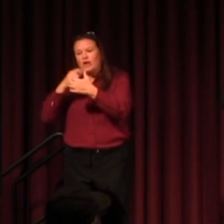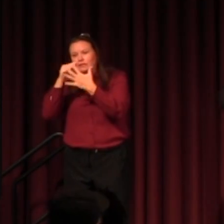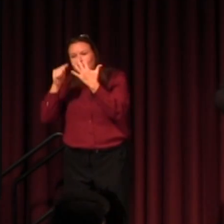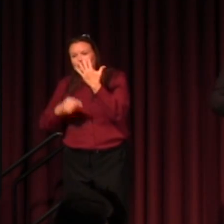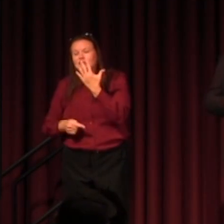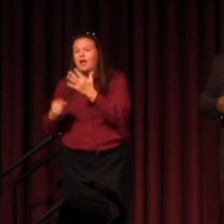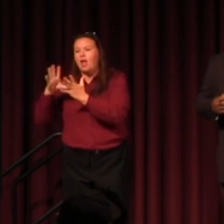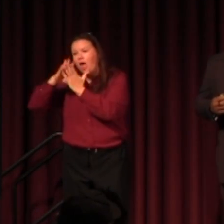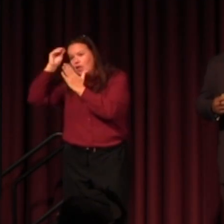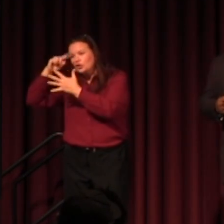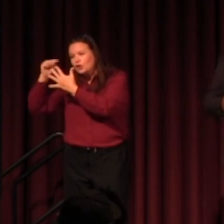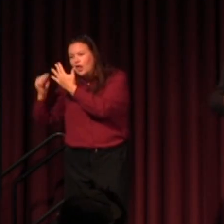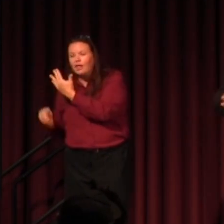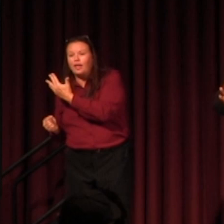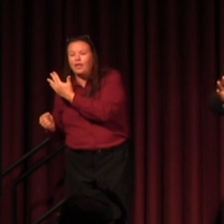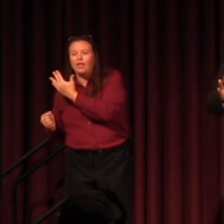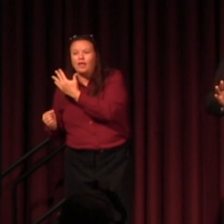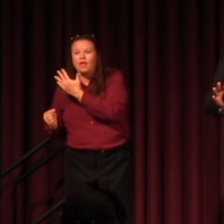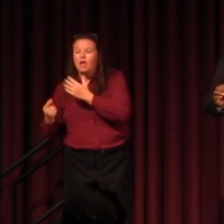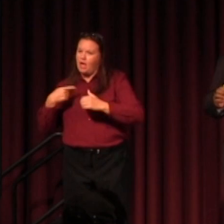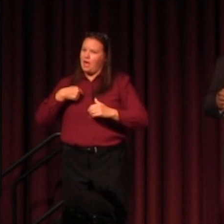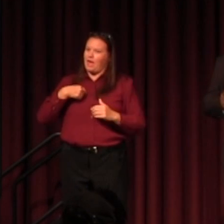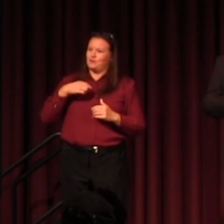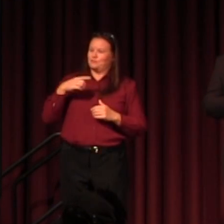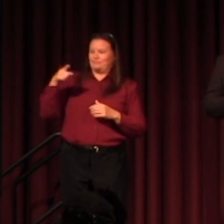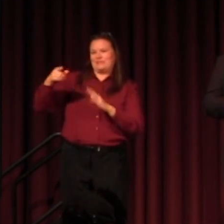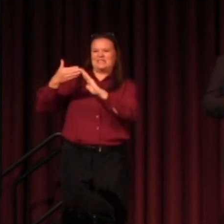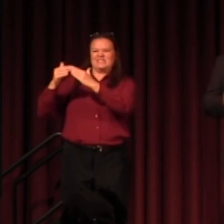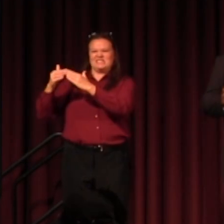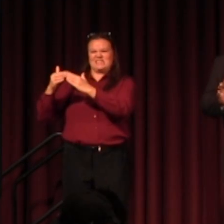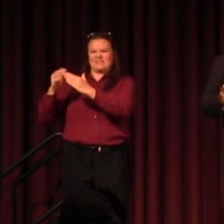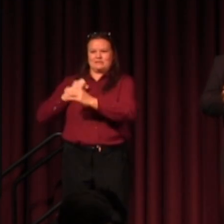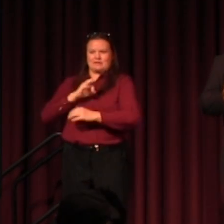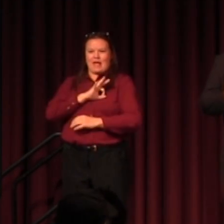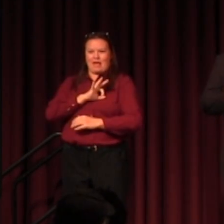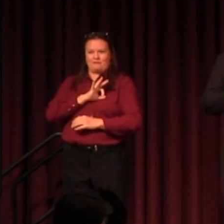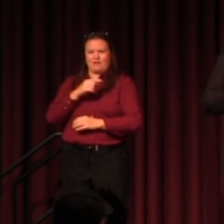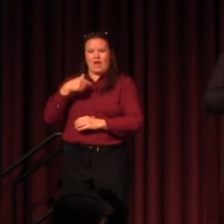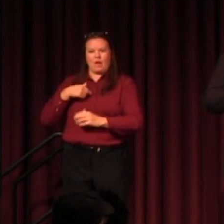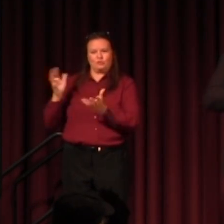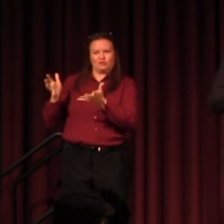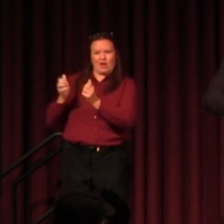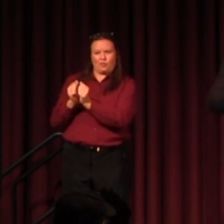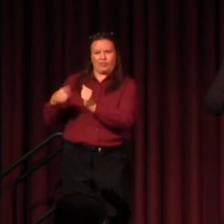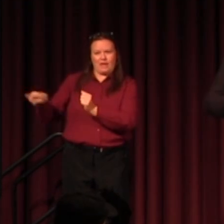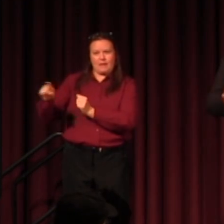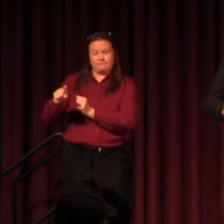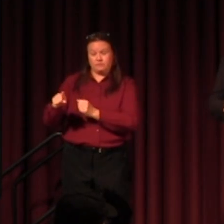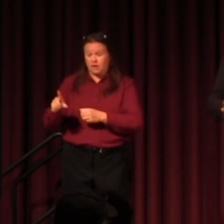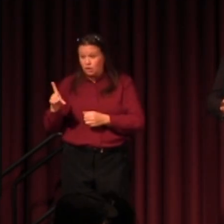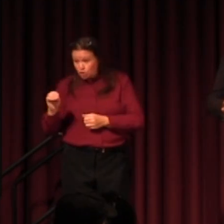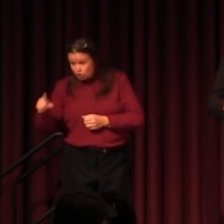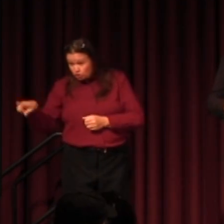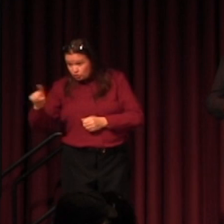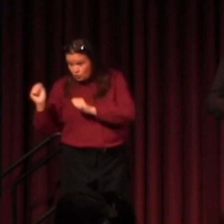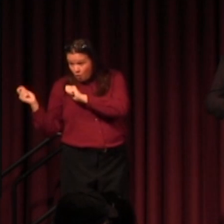Talking to the city county staff earlier today, we were like, you ever like all make a